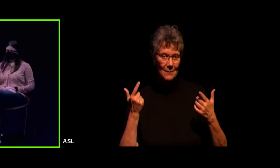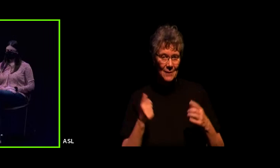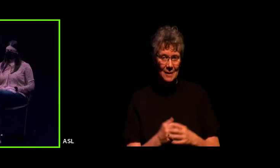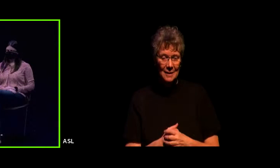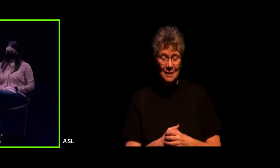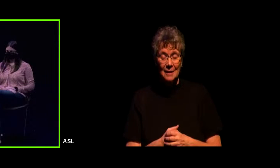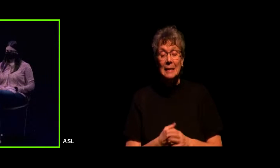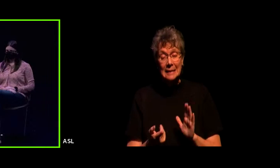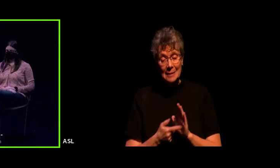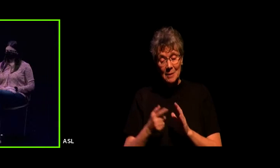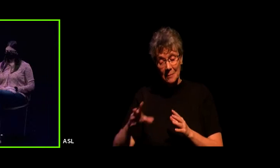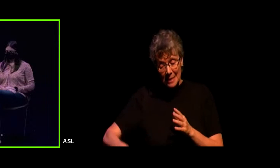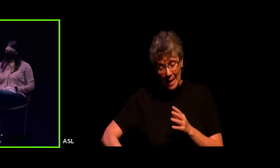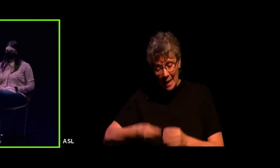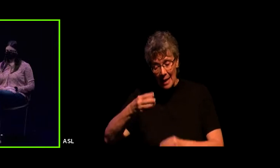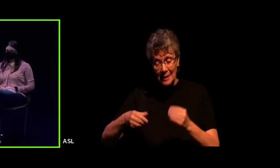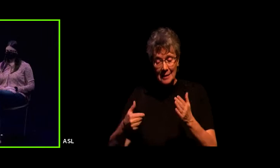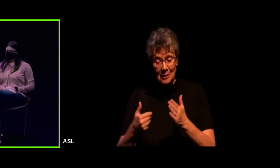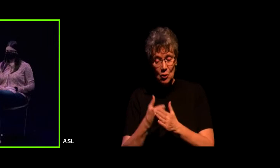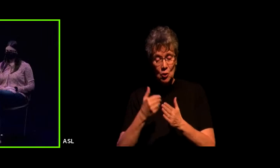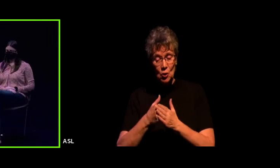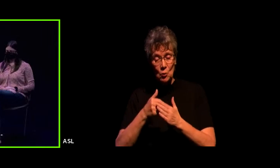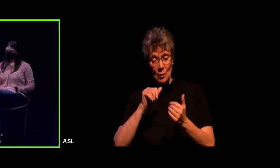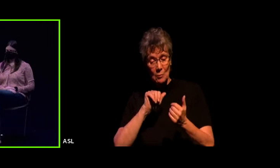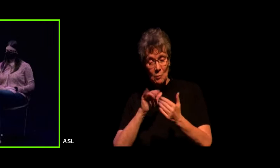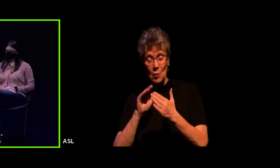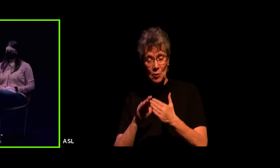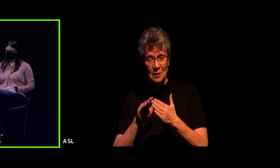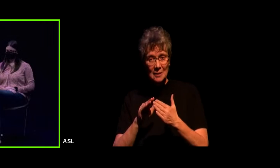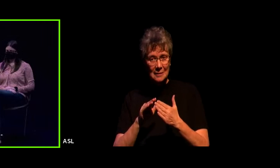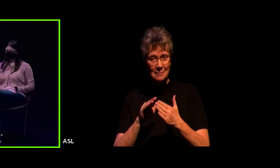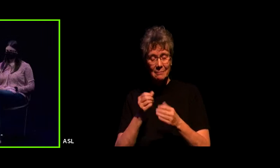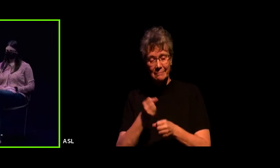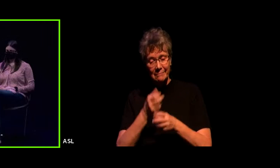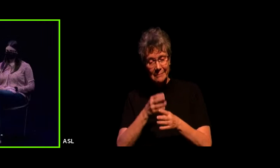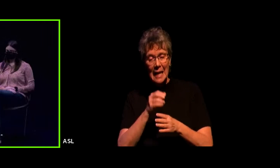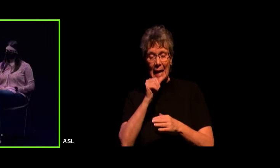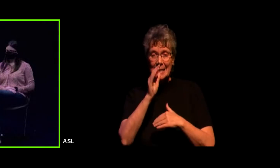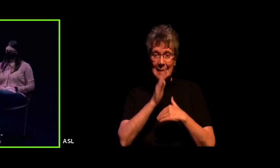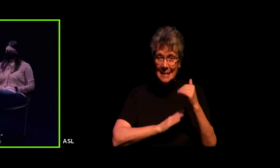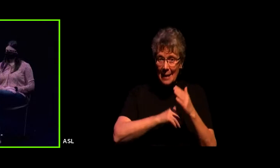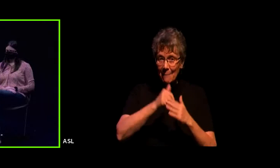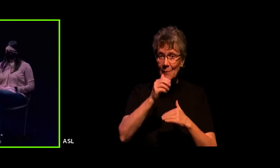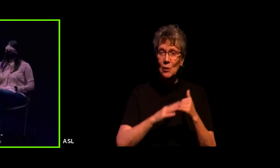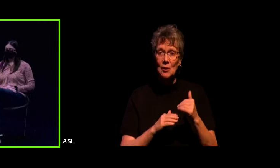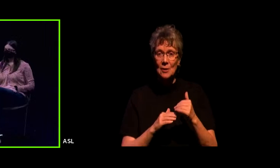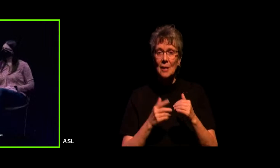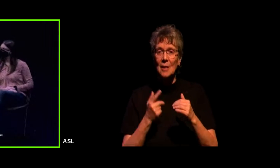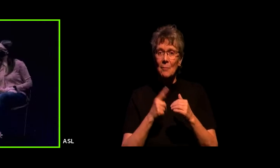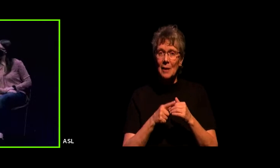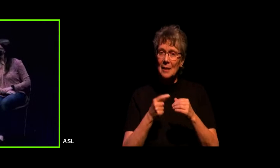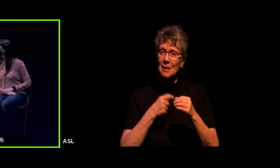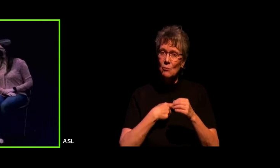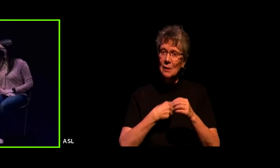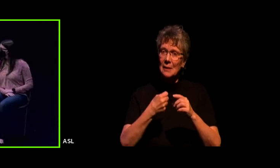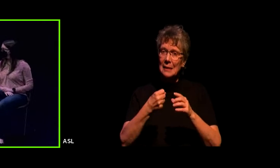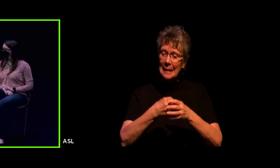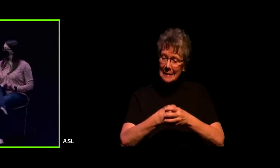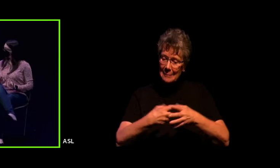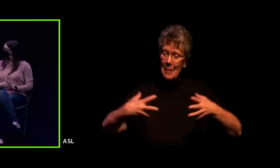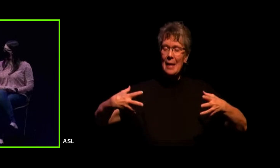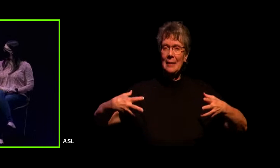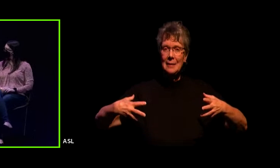and unsettling, but it's not about replacement. It's about that expansive sort of sharing and bringing together. Anyone else